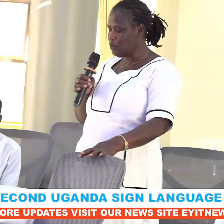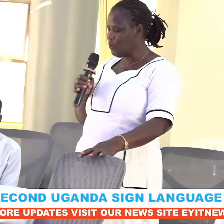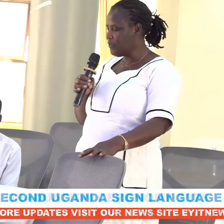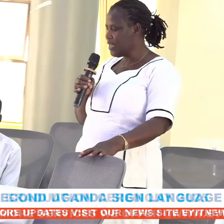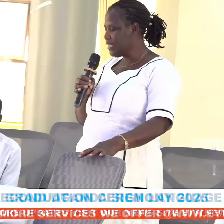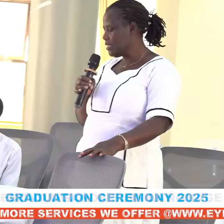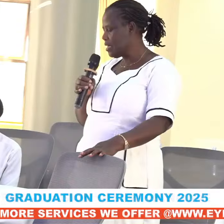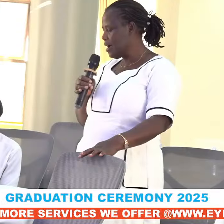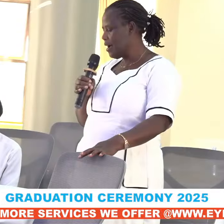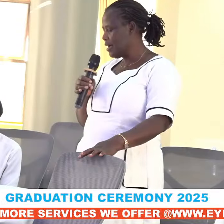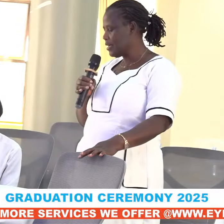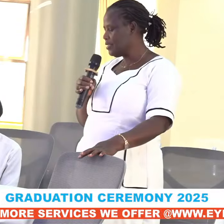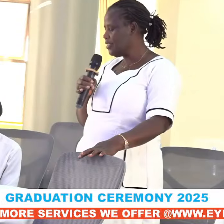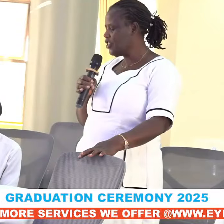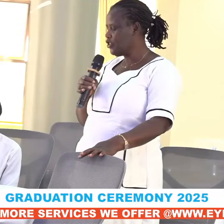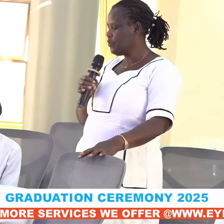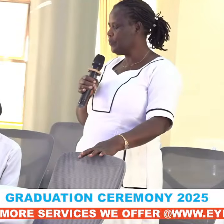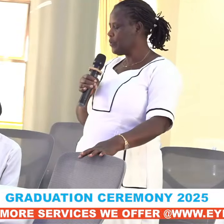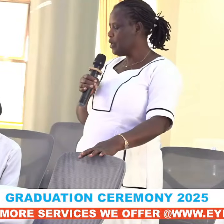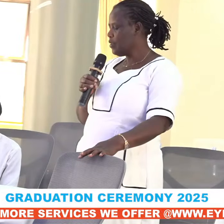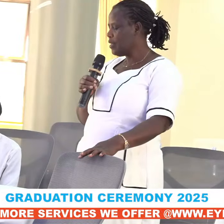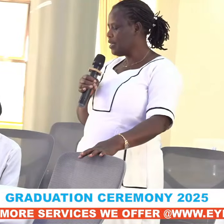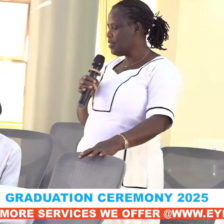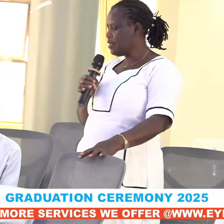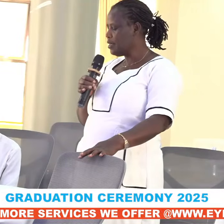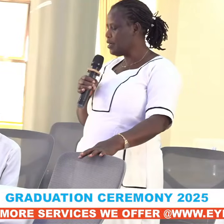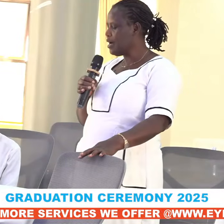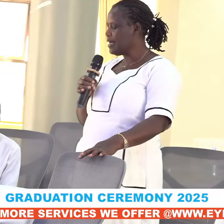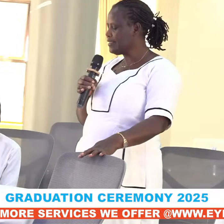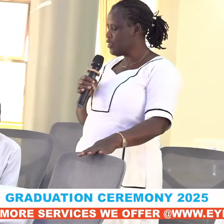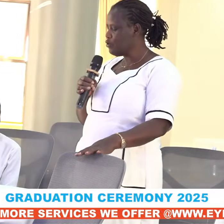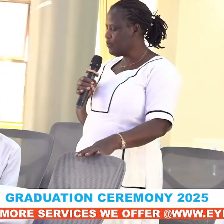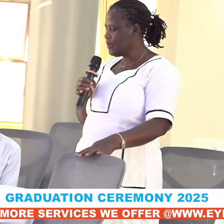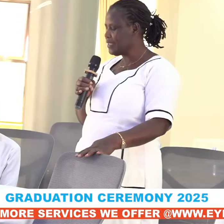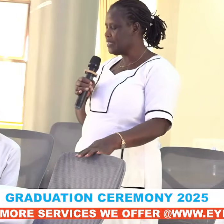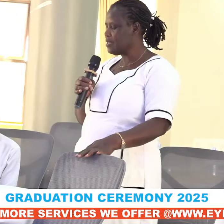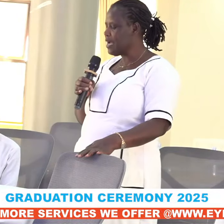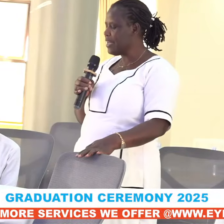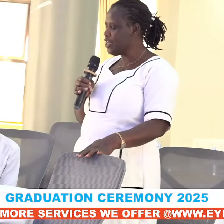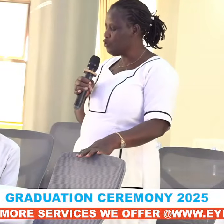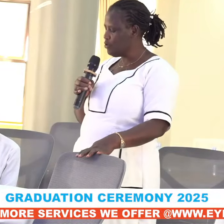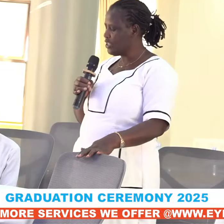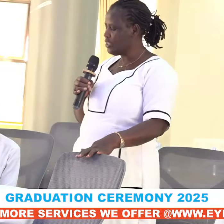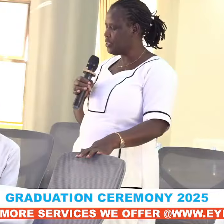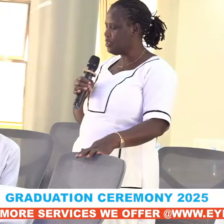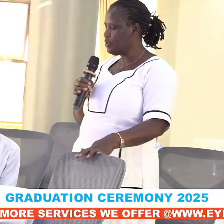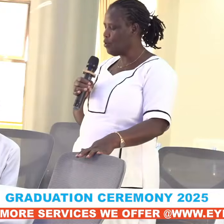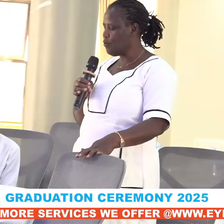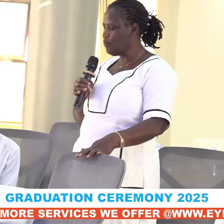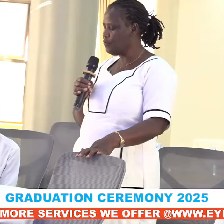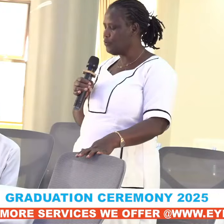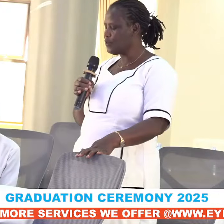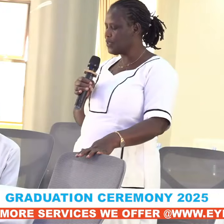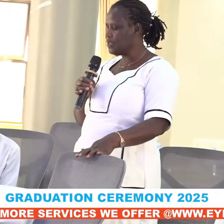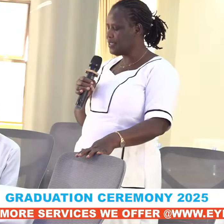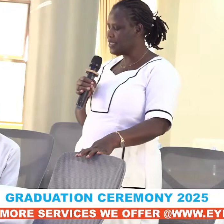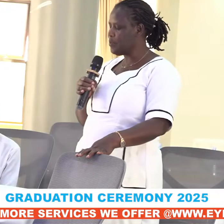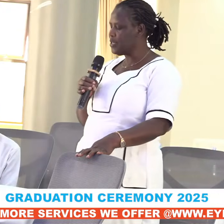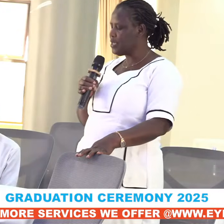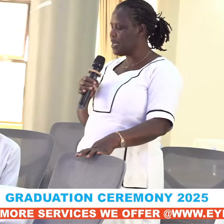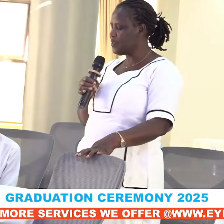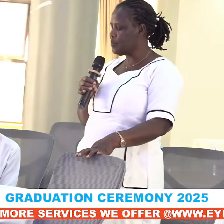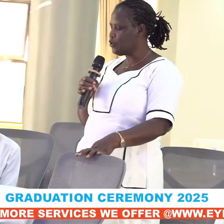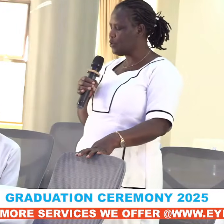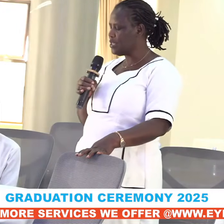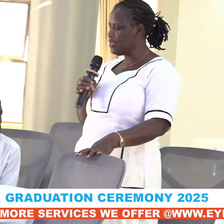Out of that urge, then as a university and a unit of disability